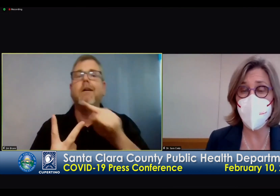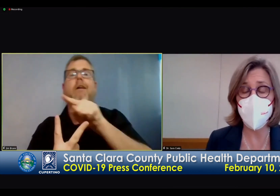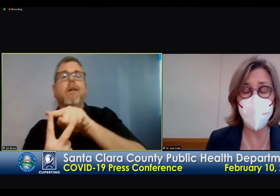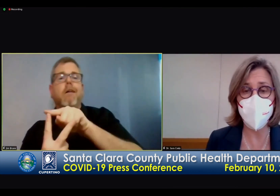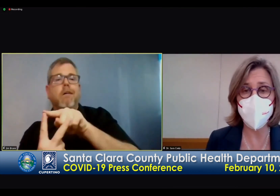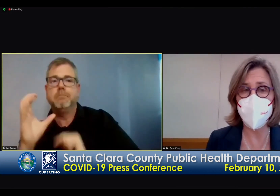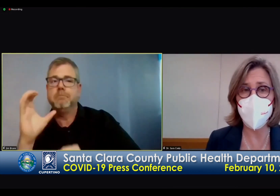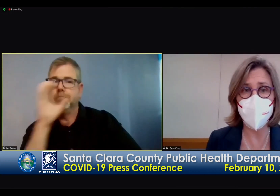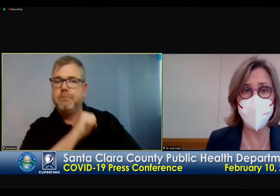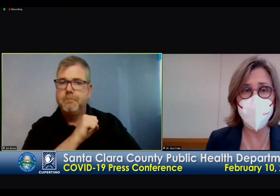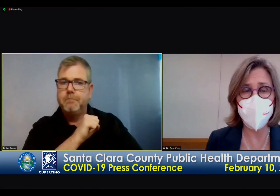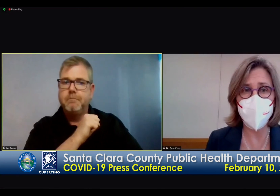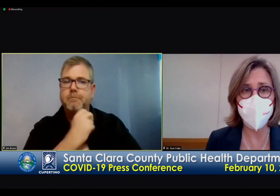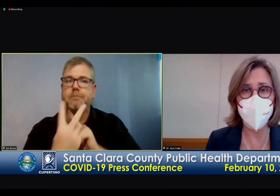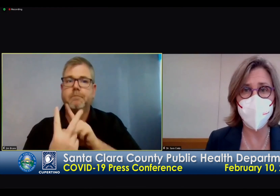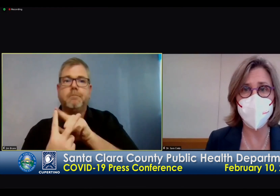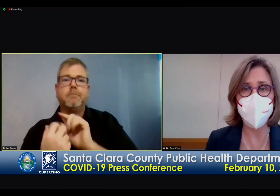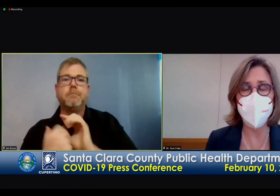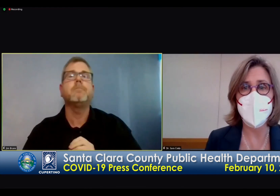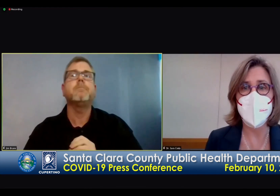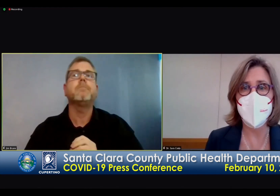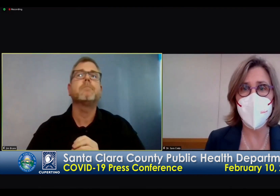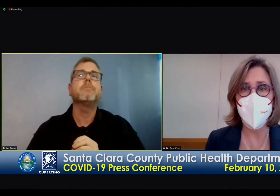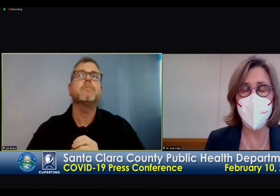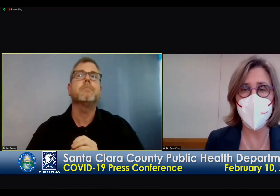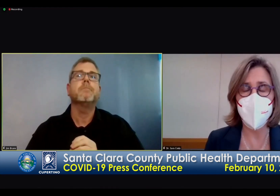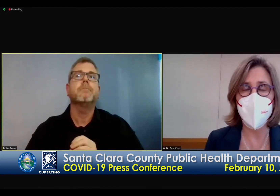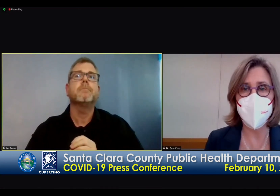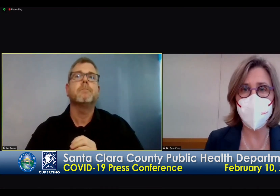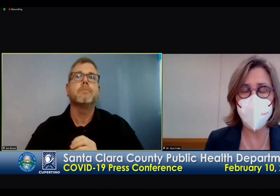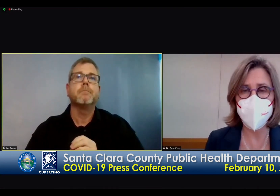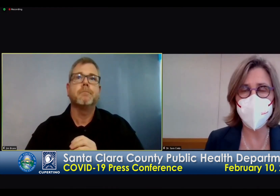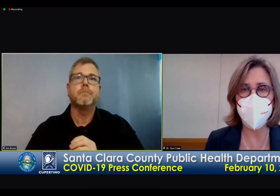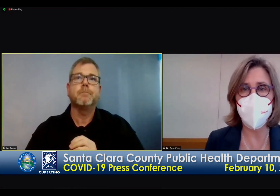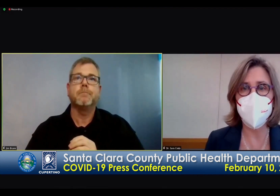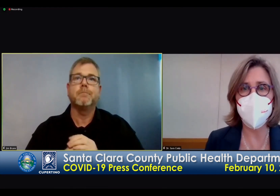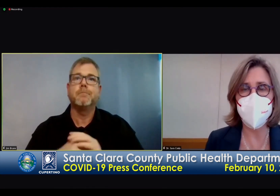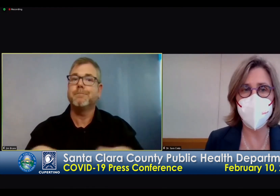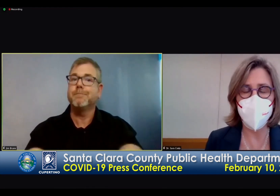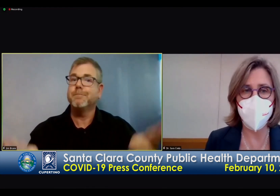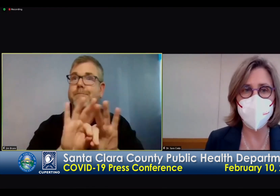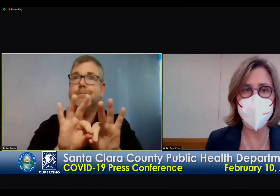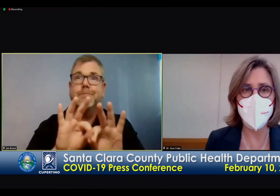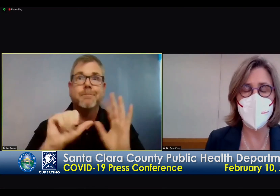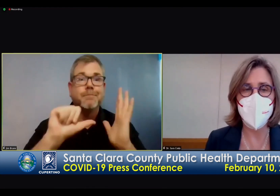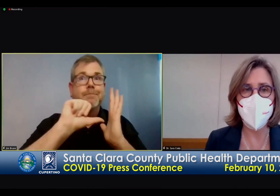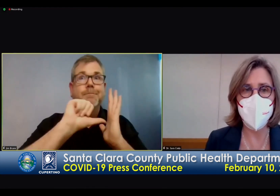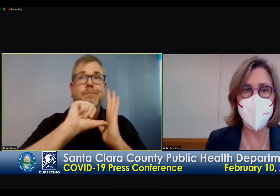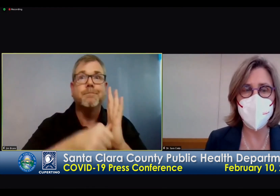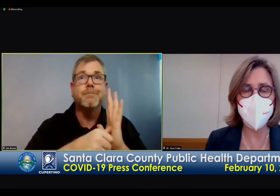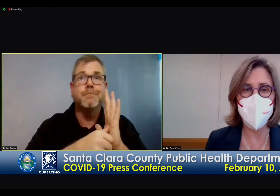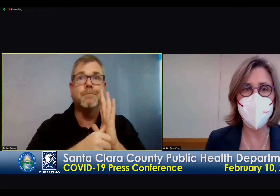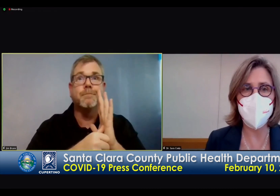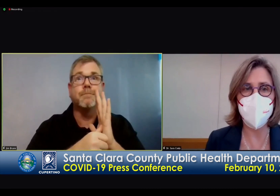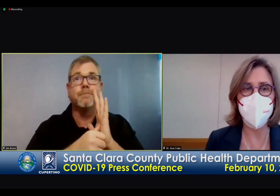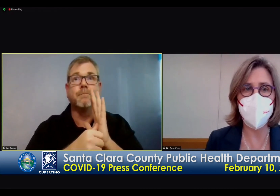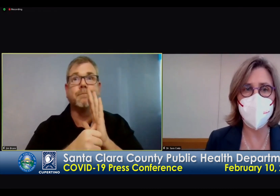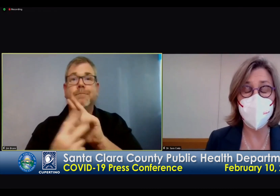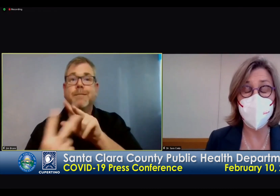very importantly, and I really need to underline this, they were exquisitely compliant and immediately